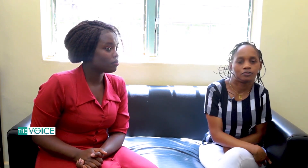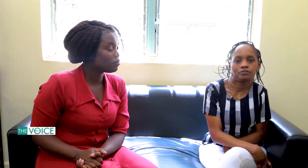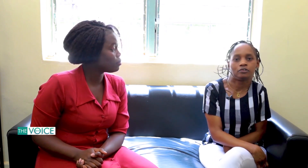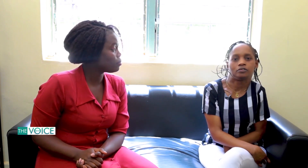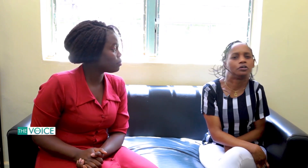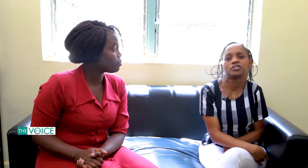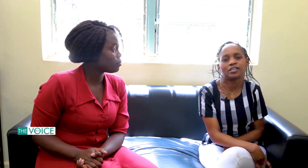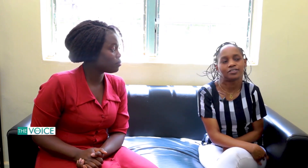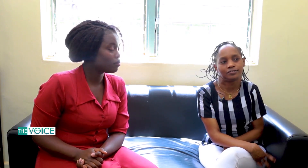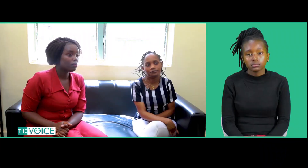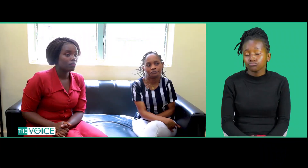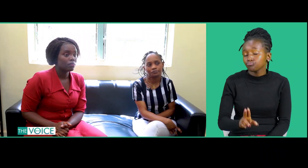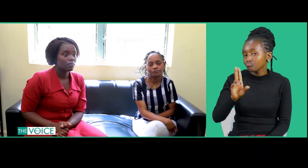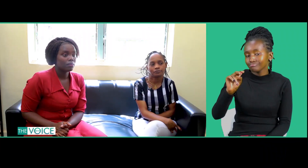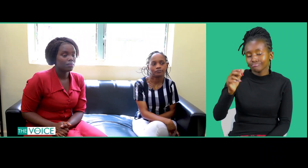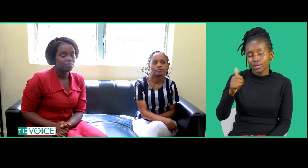initiative? Not yet.